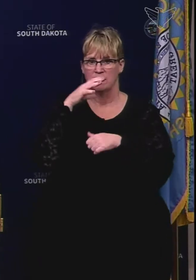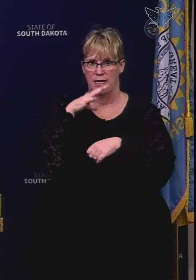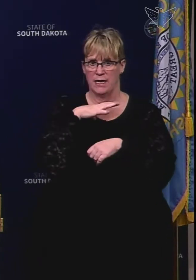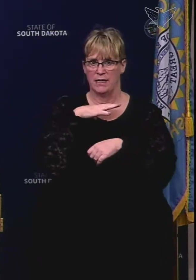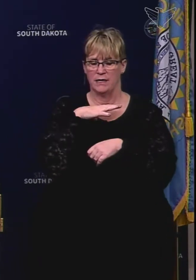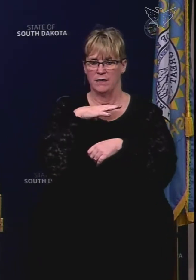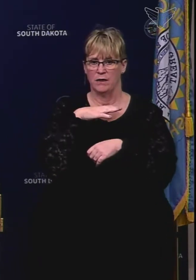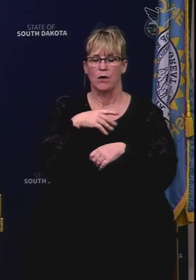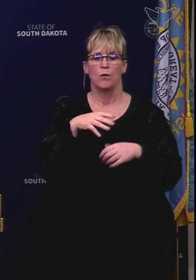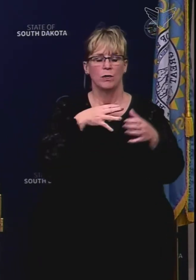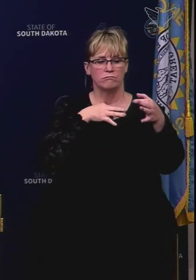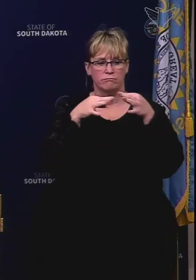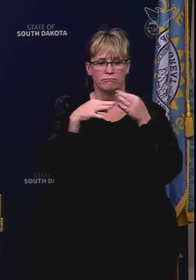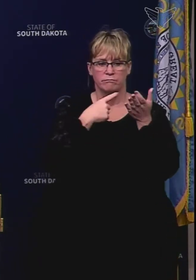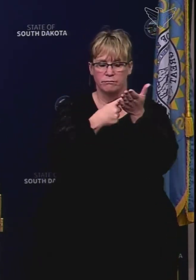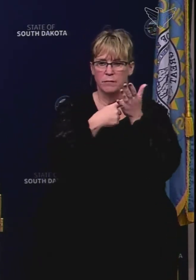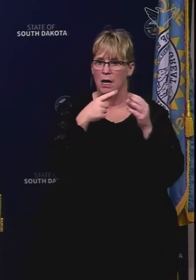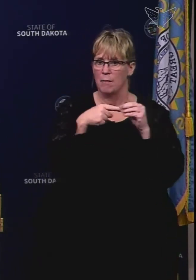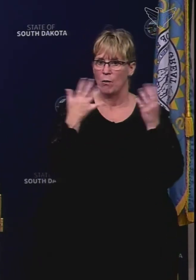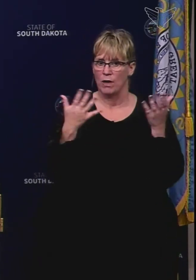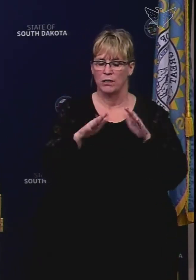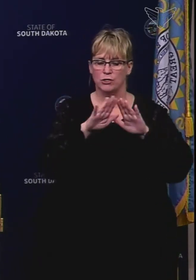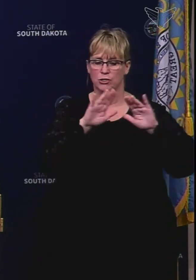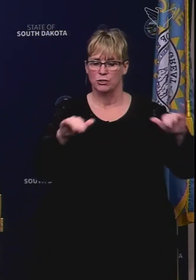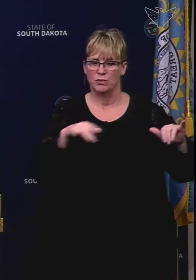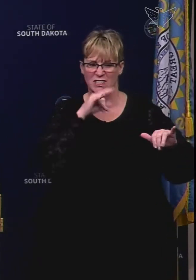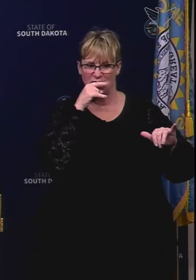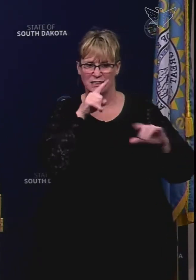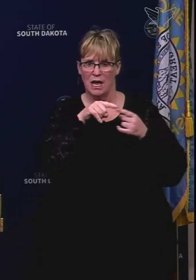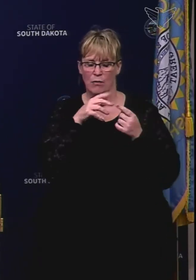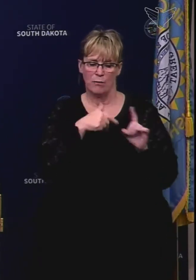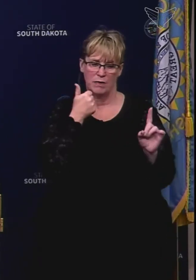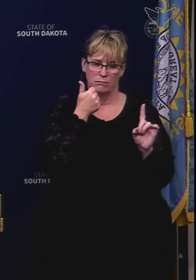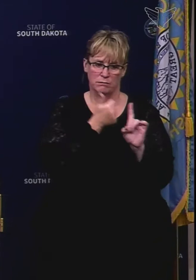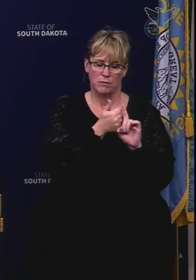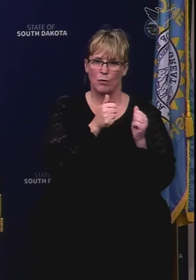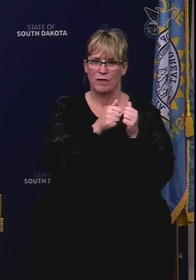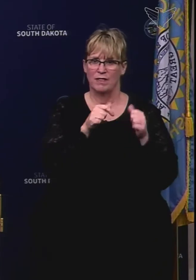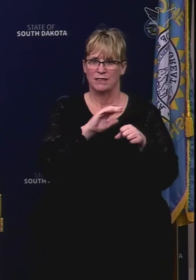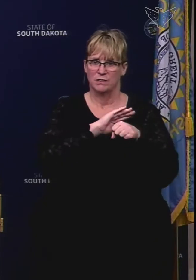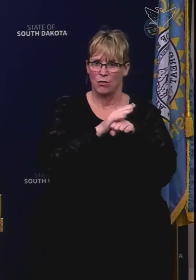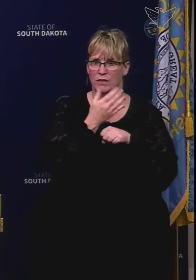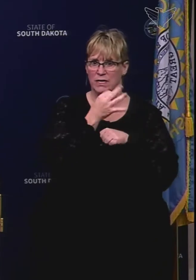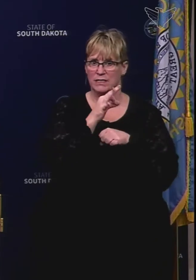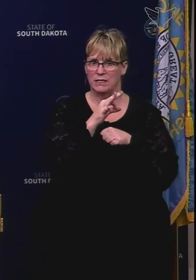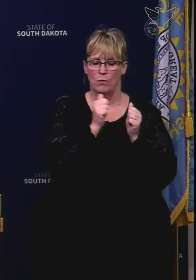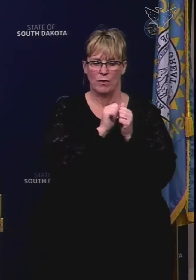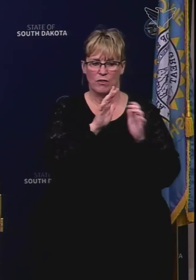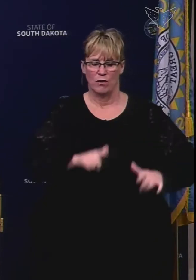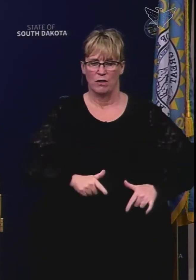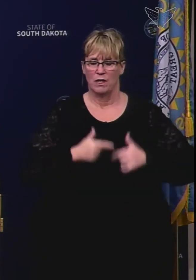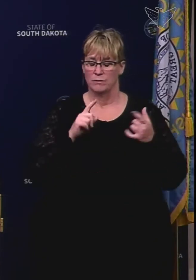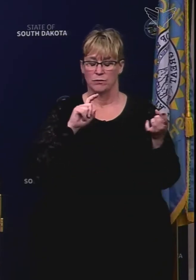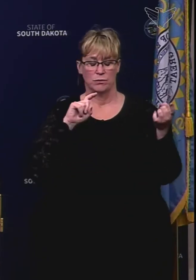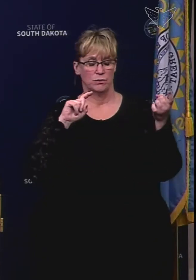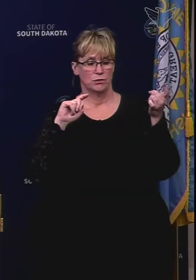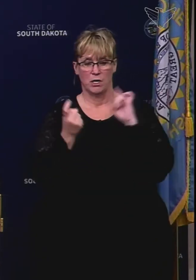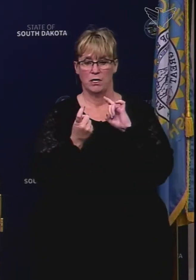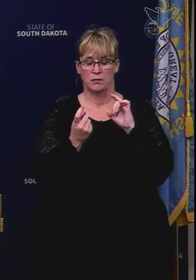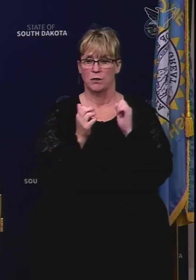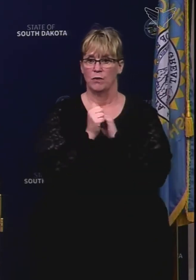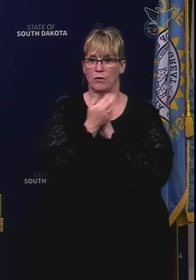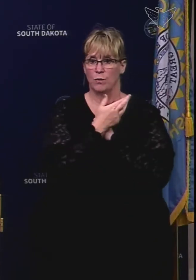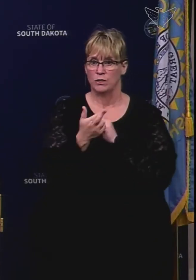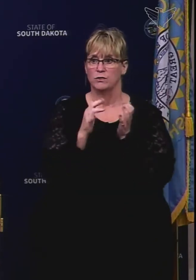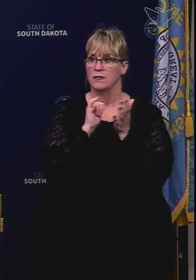We talked extensively about children and how they're being impacted by this virus, and their lives have dramatically changed, and resources that the